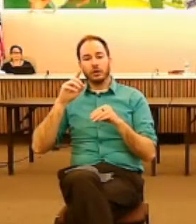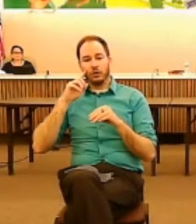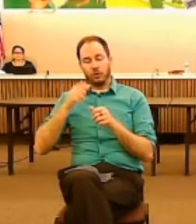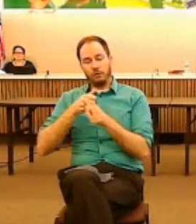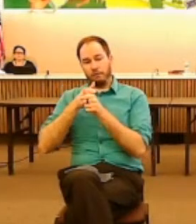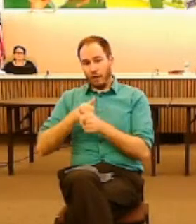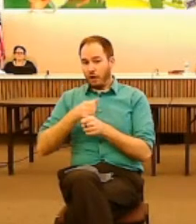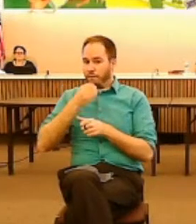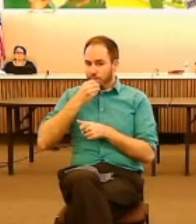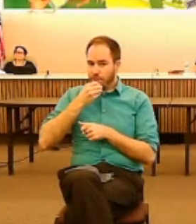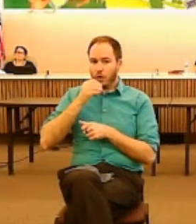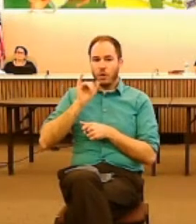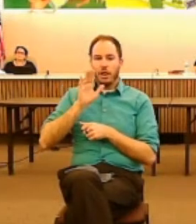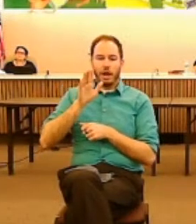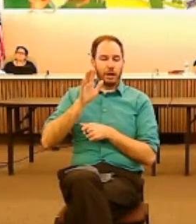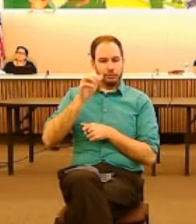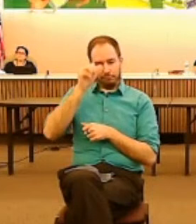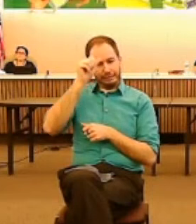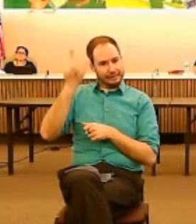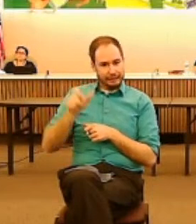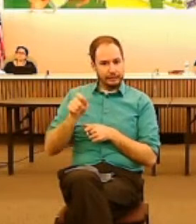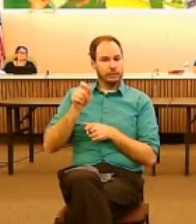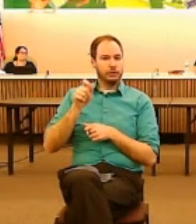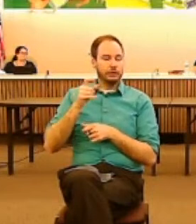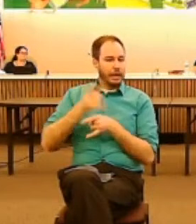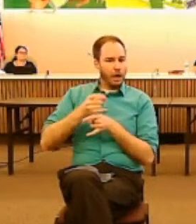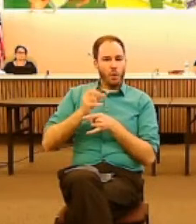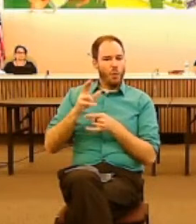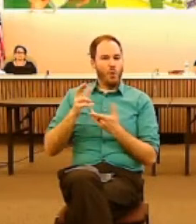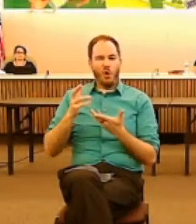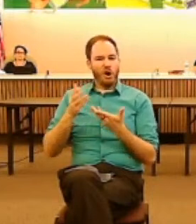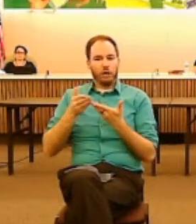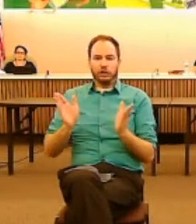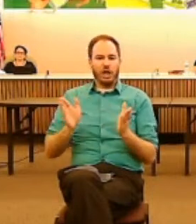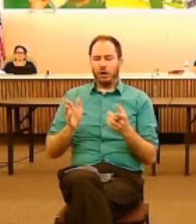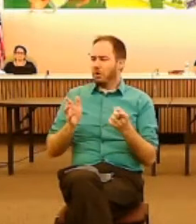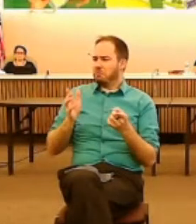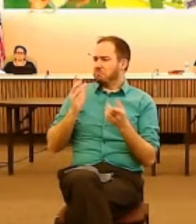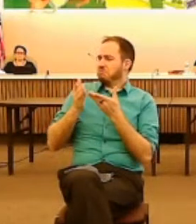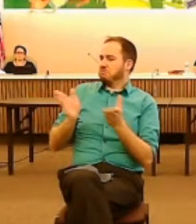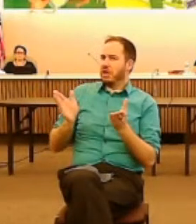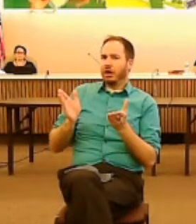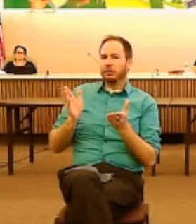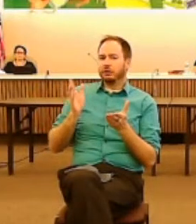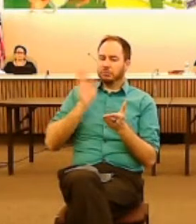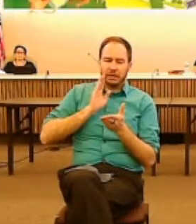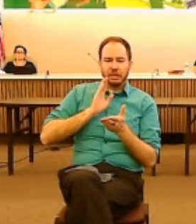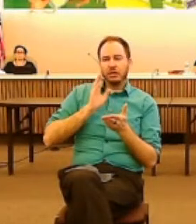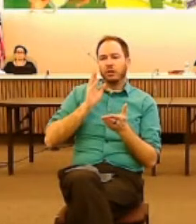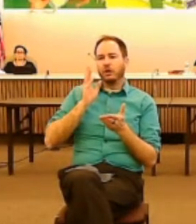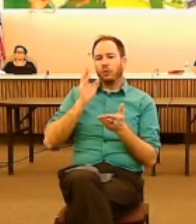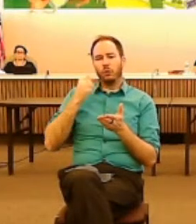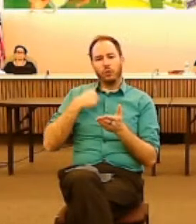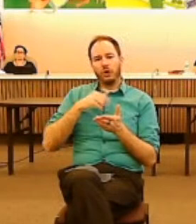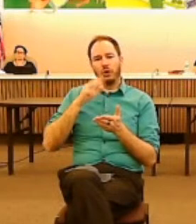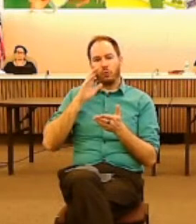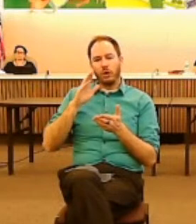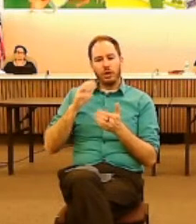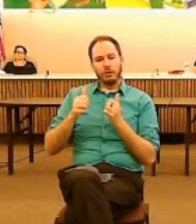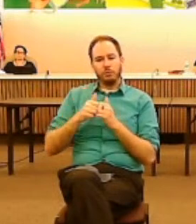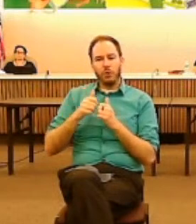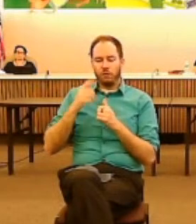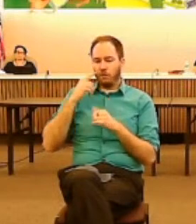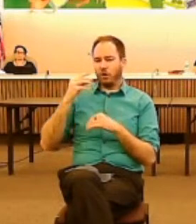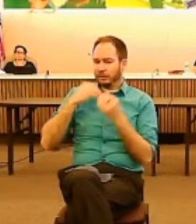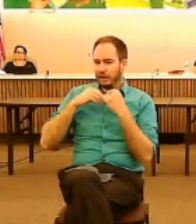with the food or is it just going to be? Pretty much out there, if they want to purchase beers and stuff, but we're gonna be mostly dining,